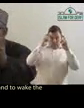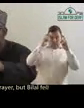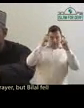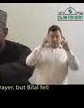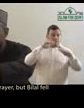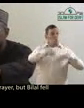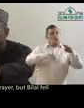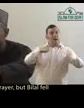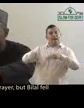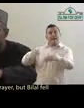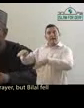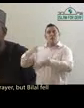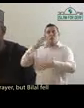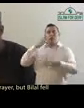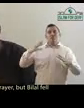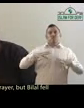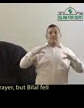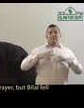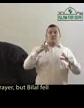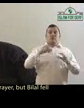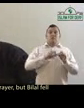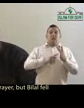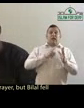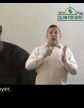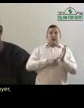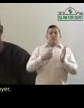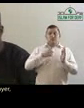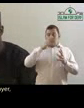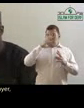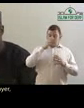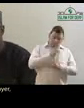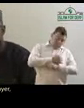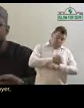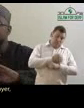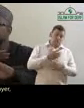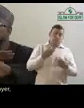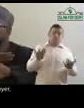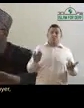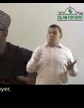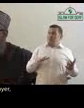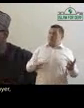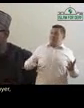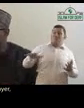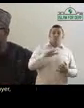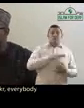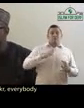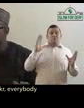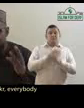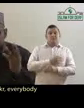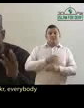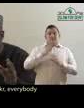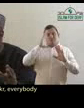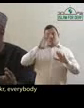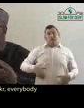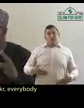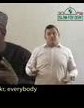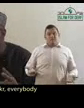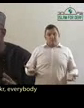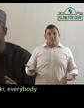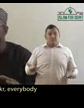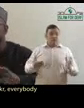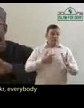wake the people up at the time of the morning prayer. But Bilal fell asleep. So everybody missed the prayer. Prophet